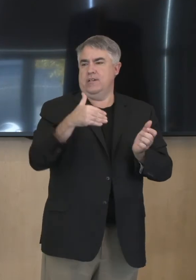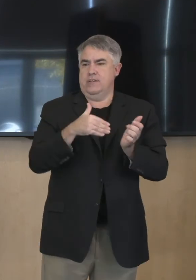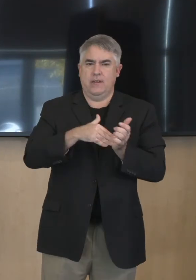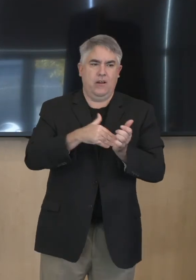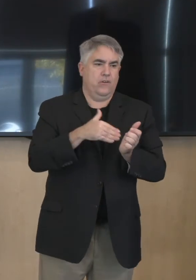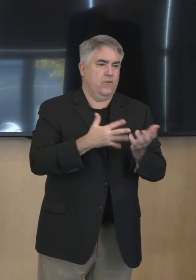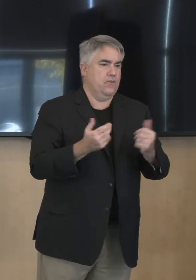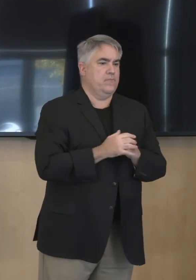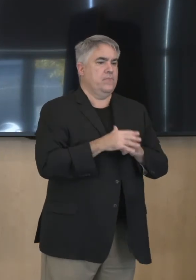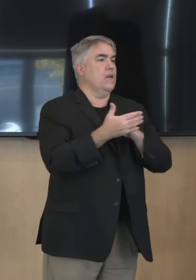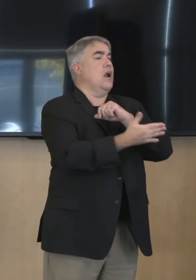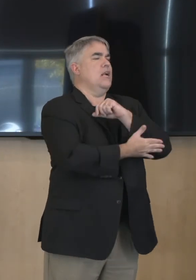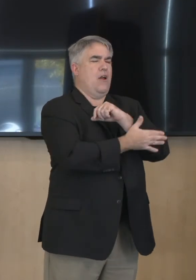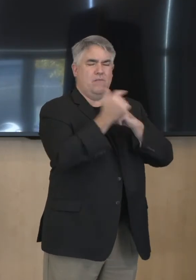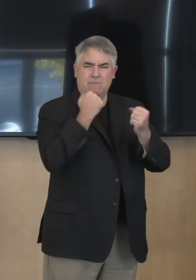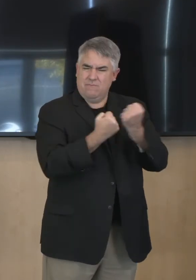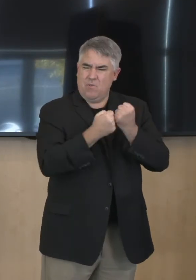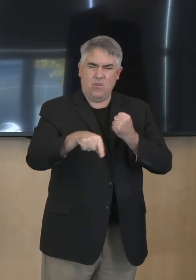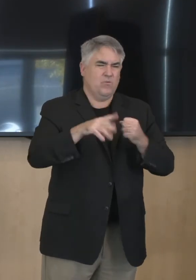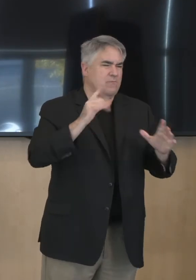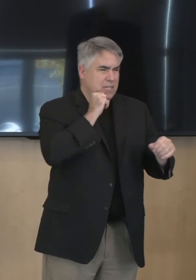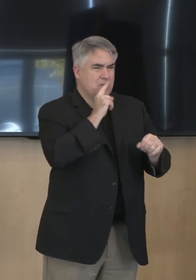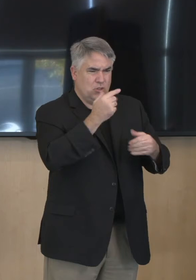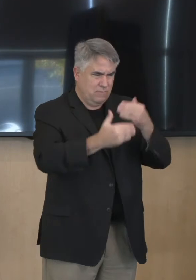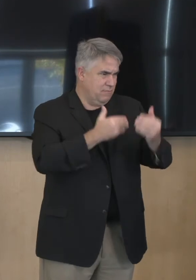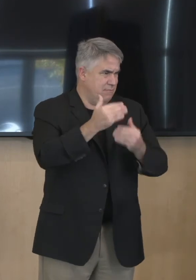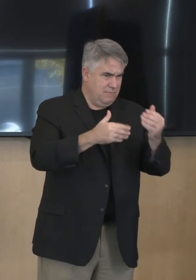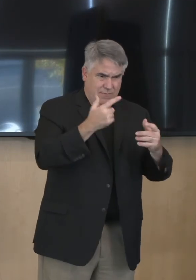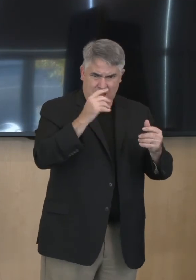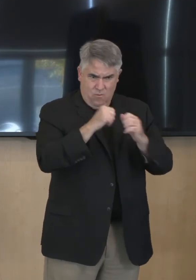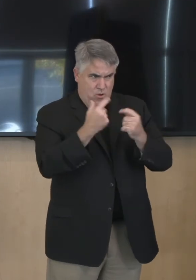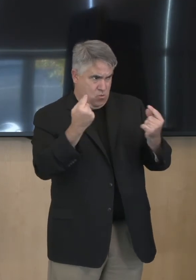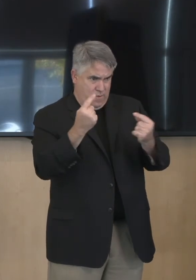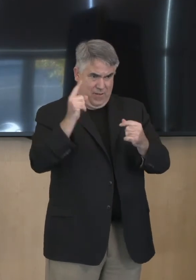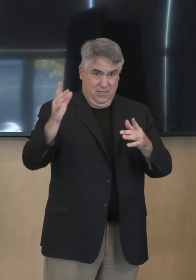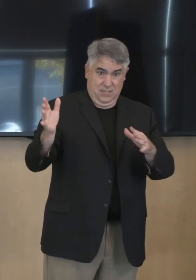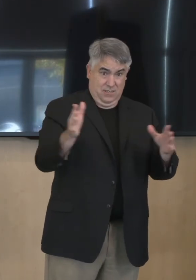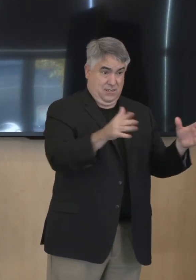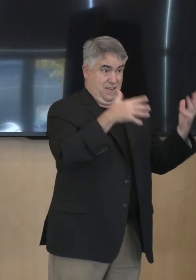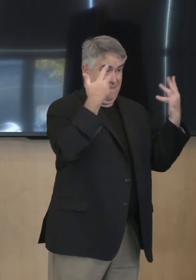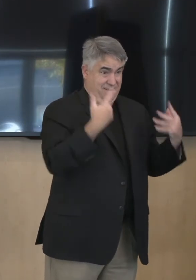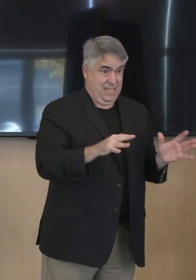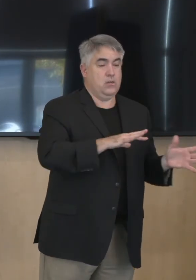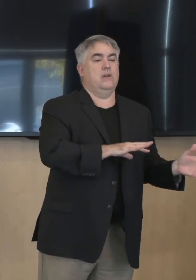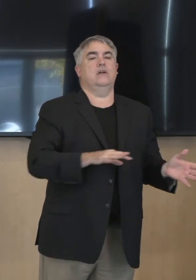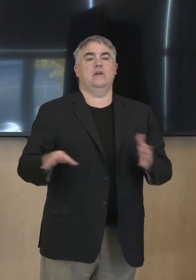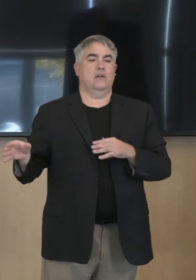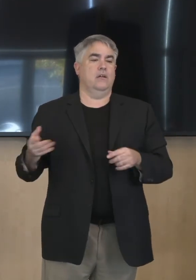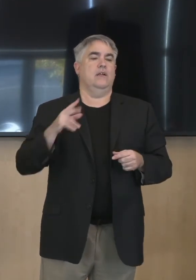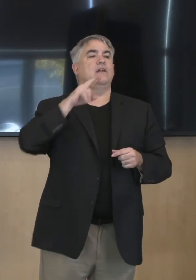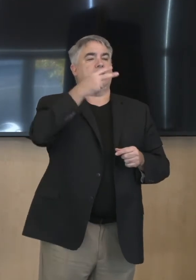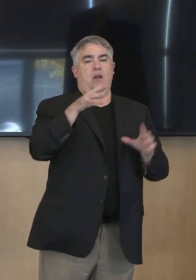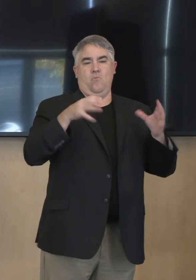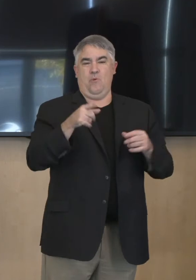support and aid and assist our healthcare system. Once we get through this phase 1A, Then we will move on to the next phase, and we will keep you